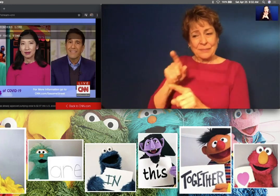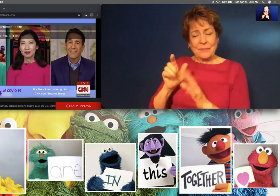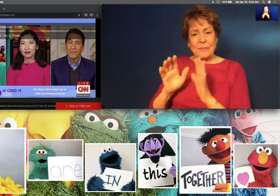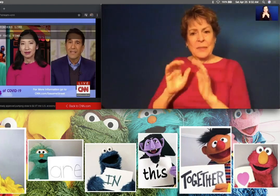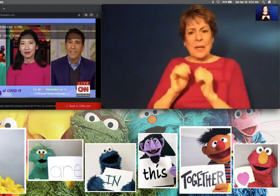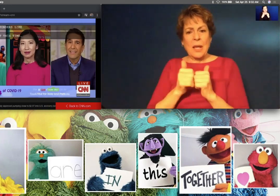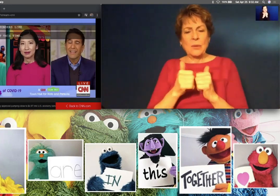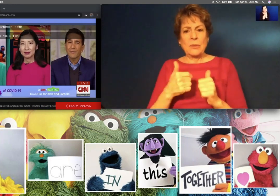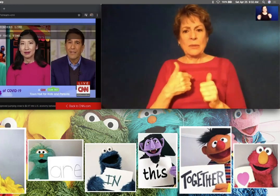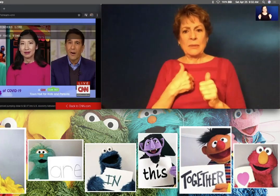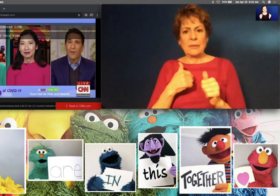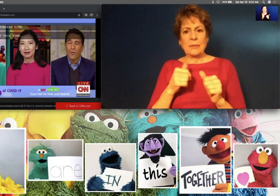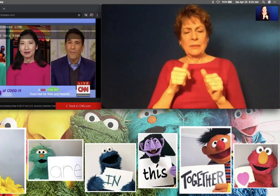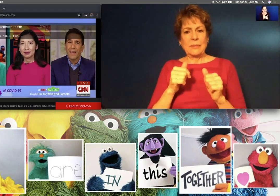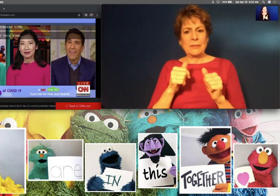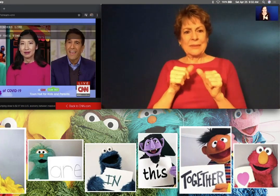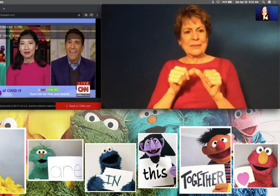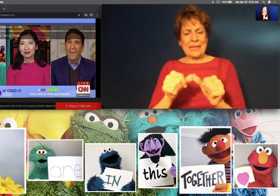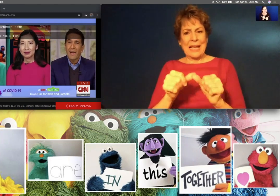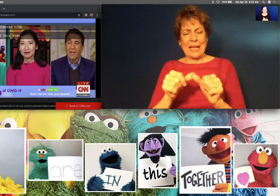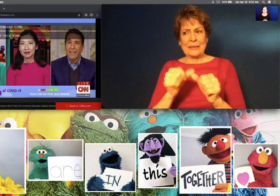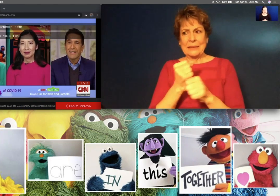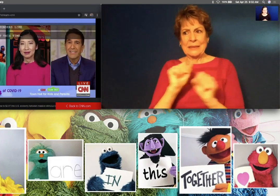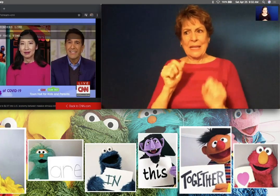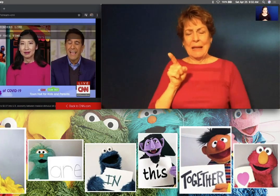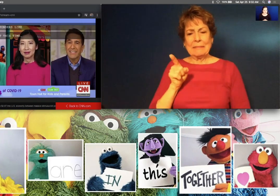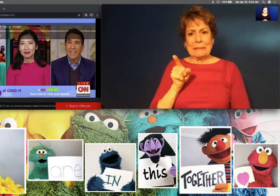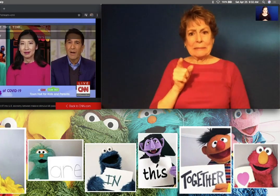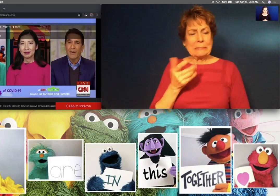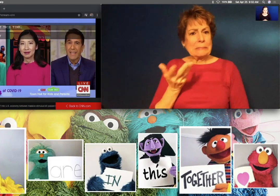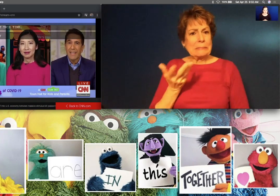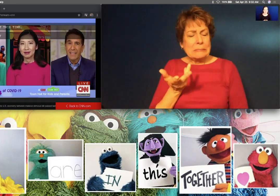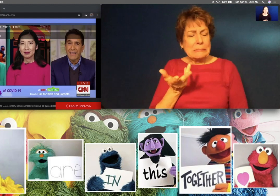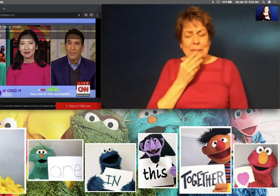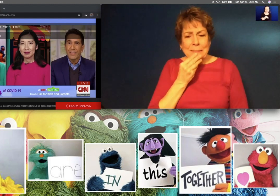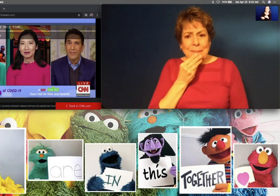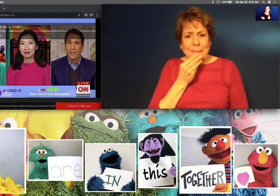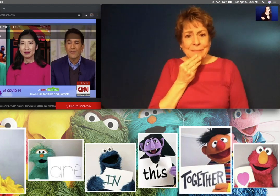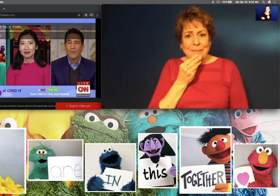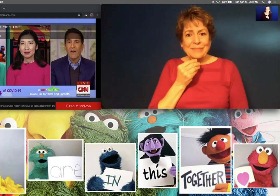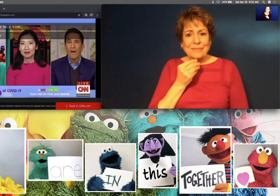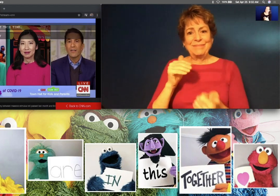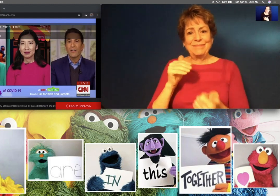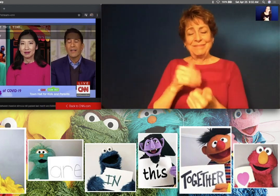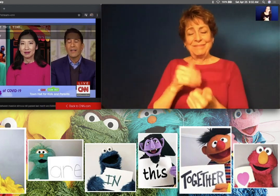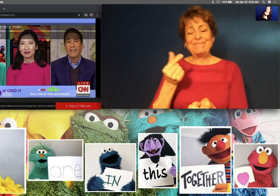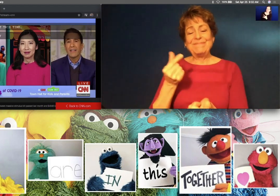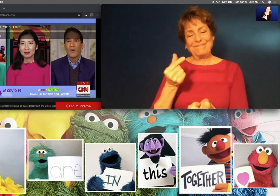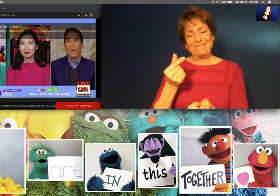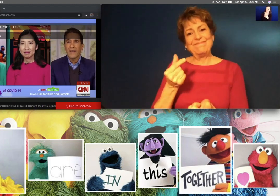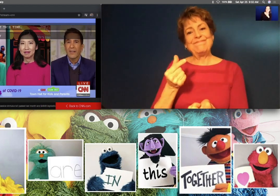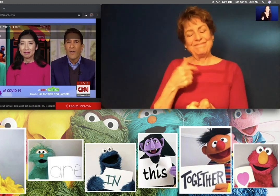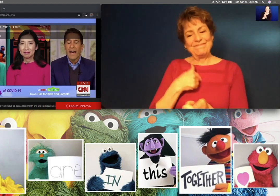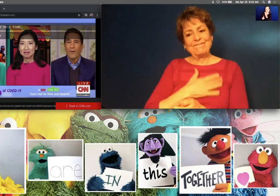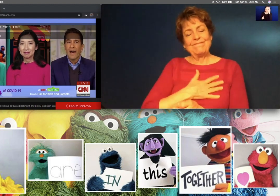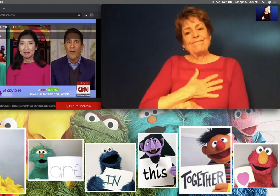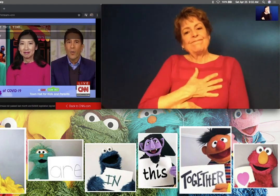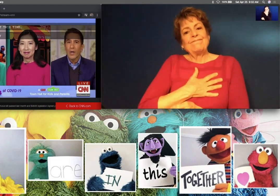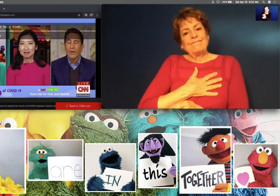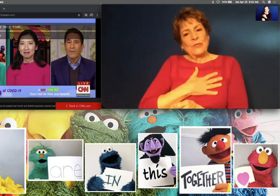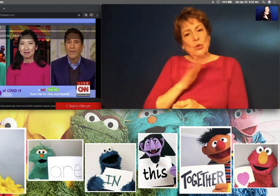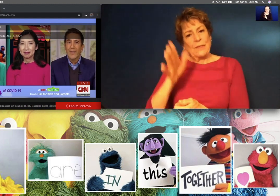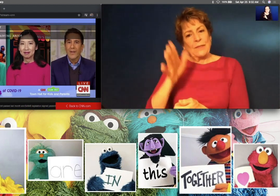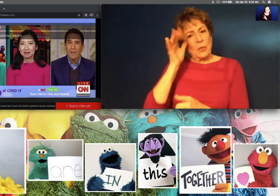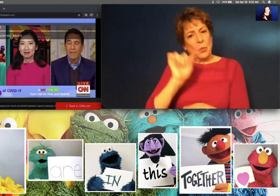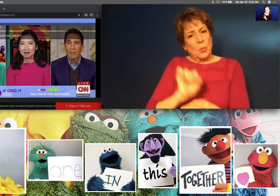Wow, that's really heartwarming. I mean, and she's asking about her daddy, who is a first responder, and wanting to know how